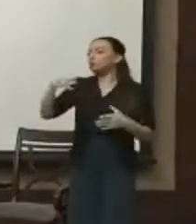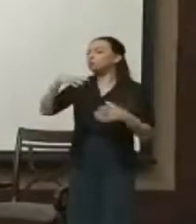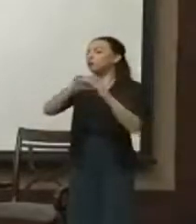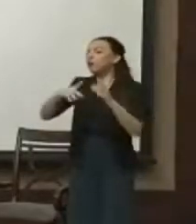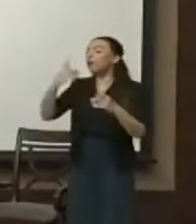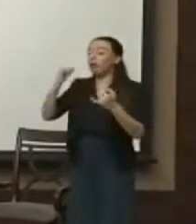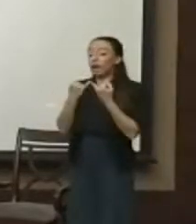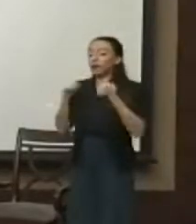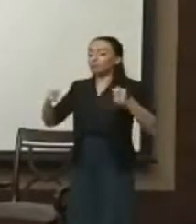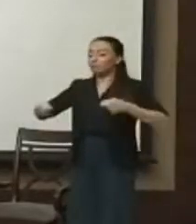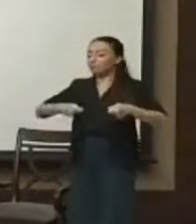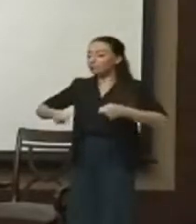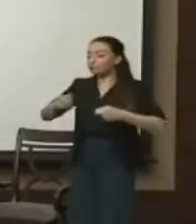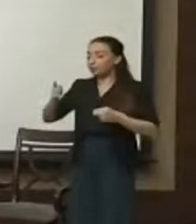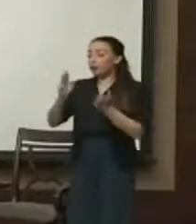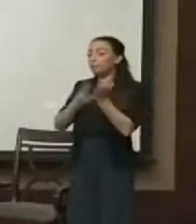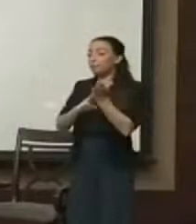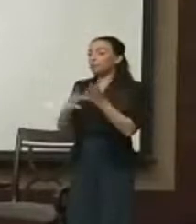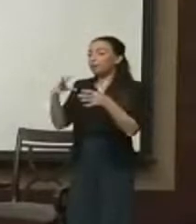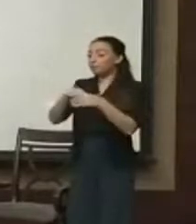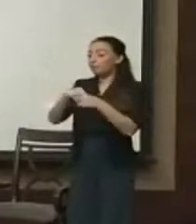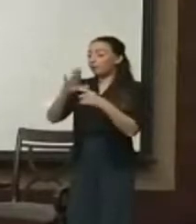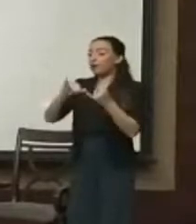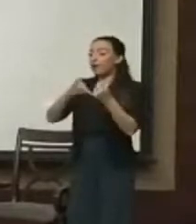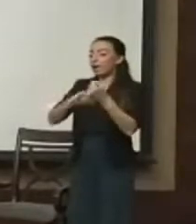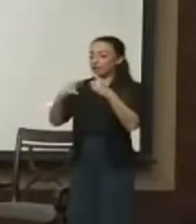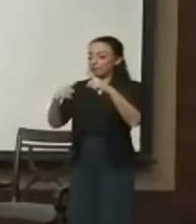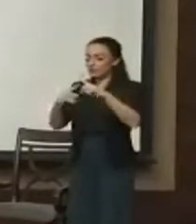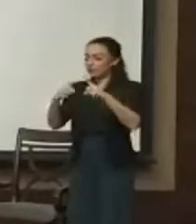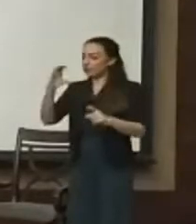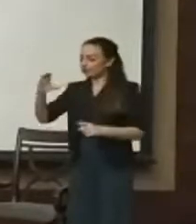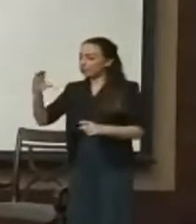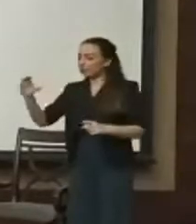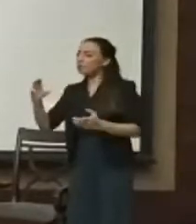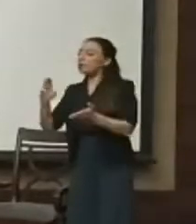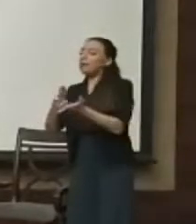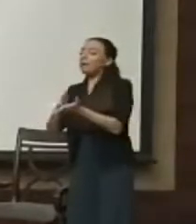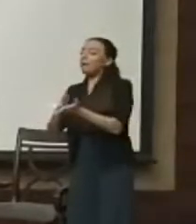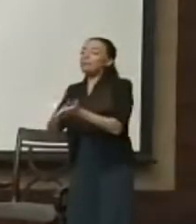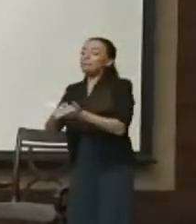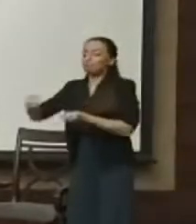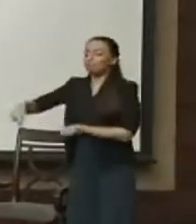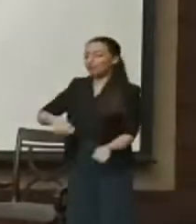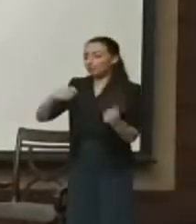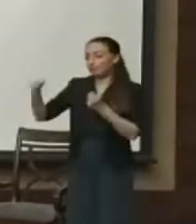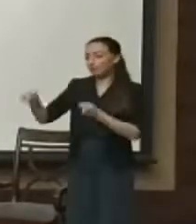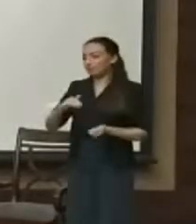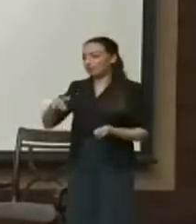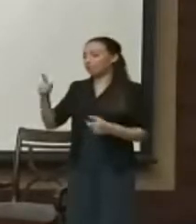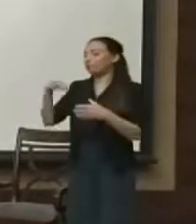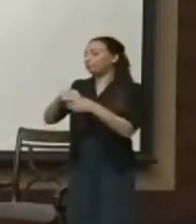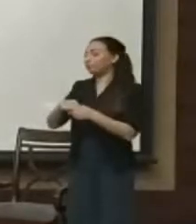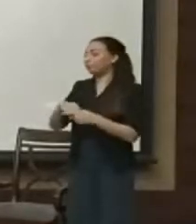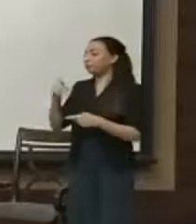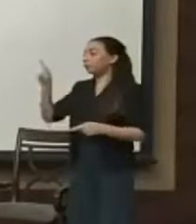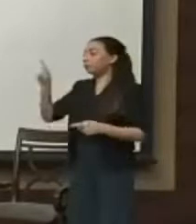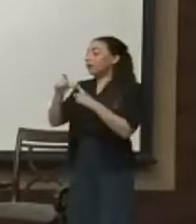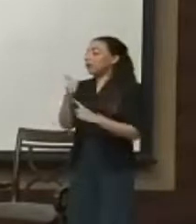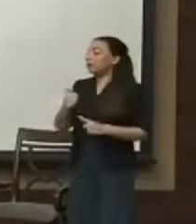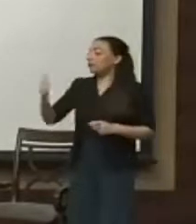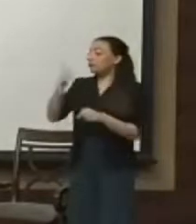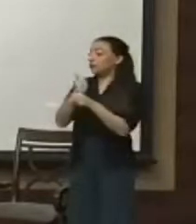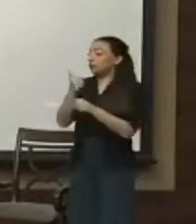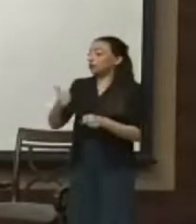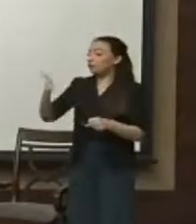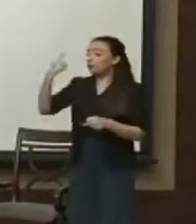Entrepreneurship, member STCC Mining. Also served as a consultant for Directorate General for